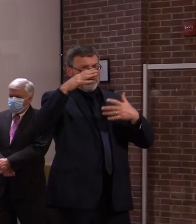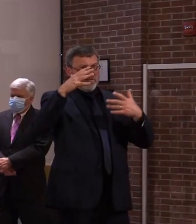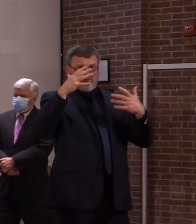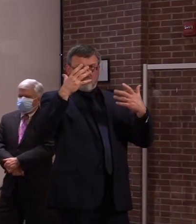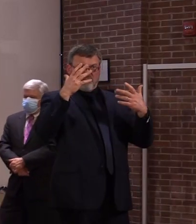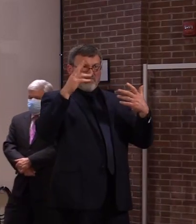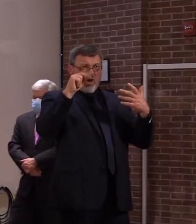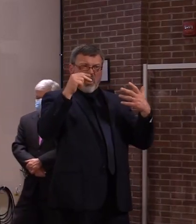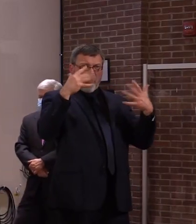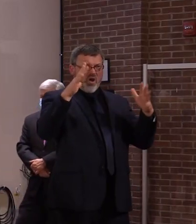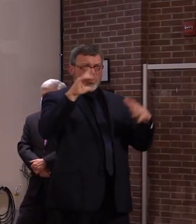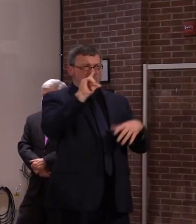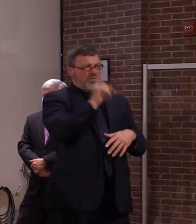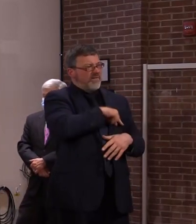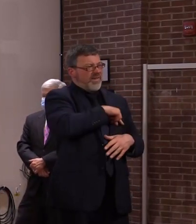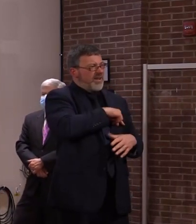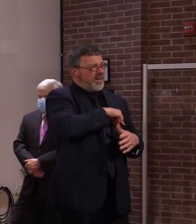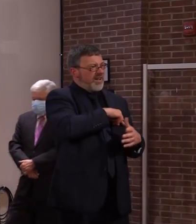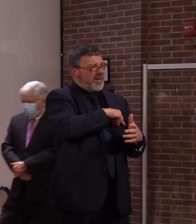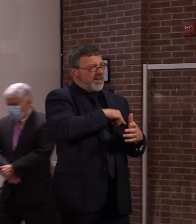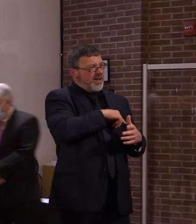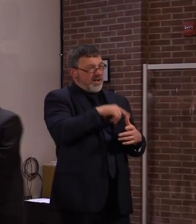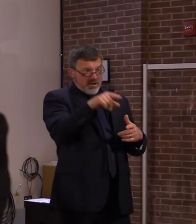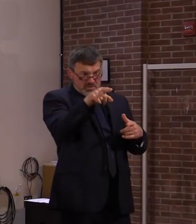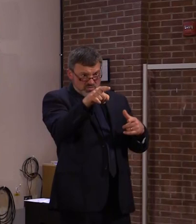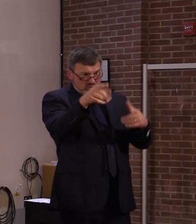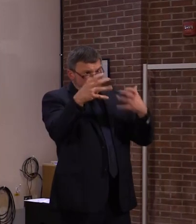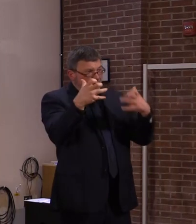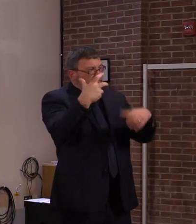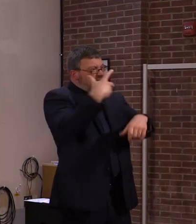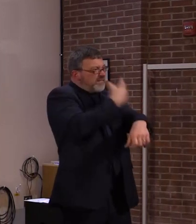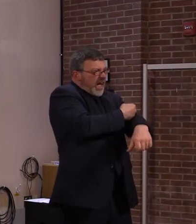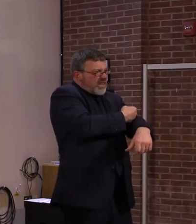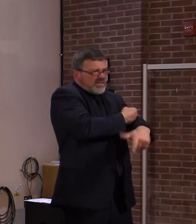say if you want one, you can get one. Secretary Smith.